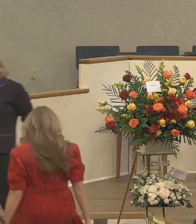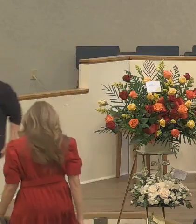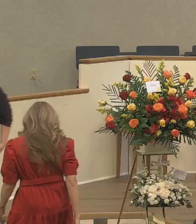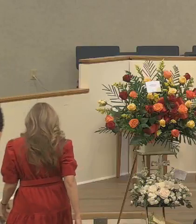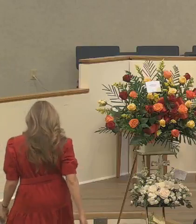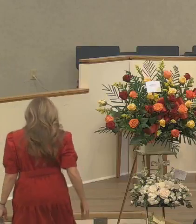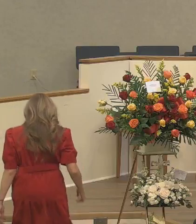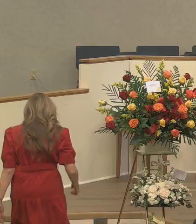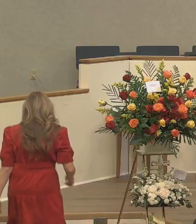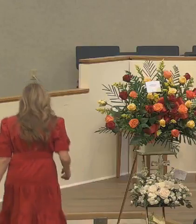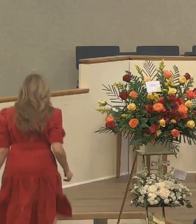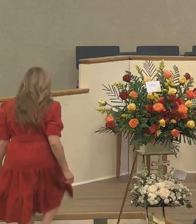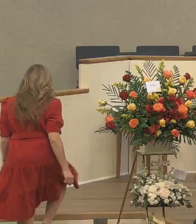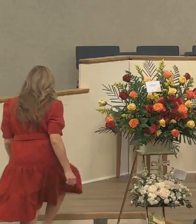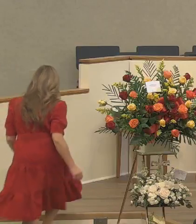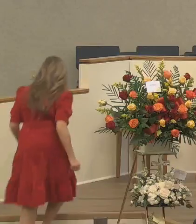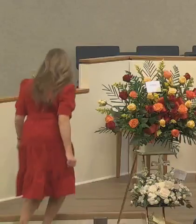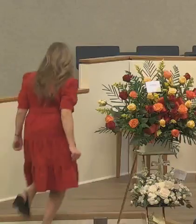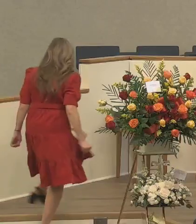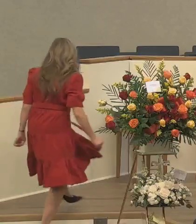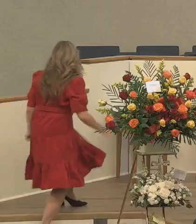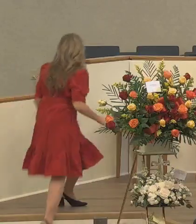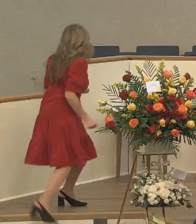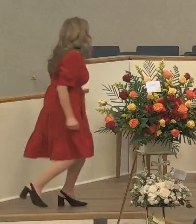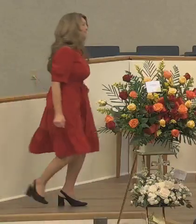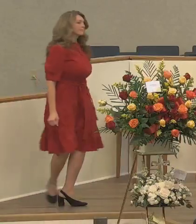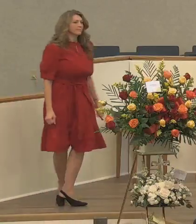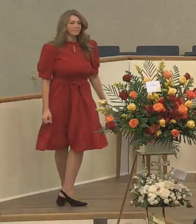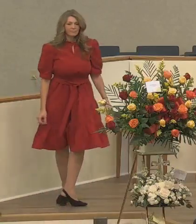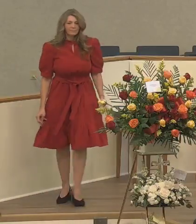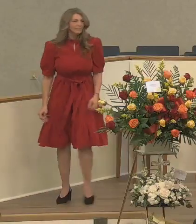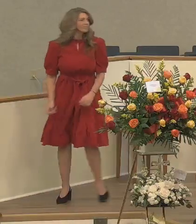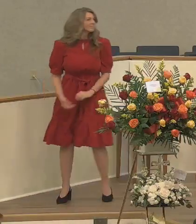I'm going to try to sing it like my dad did.